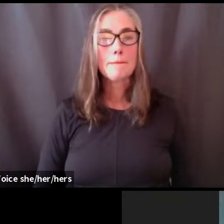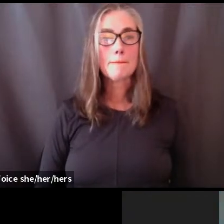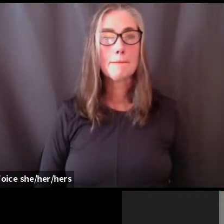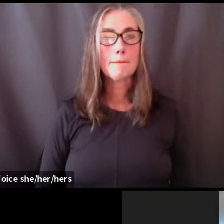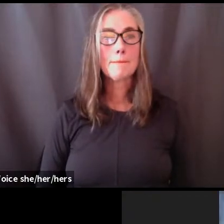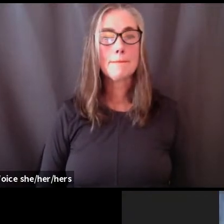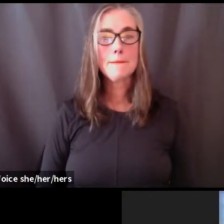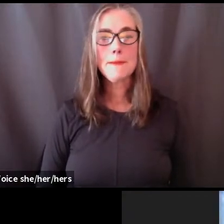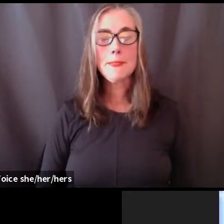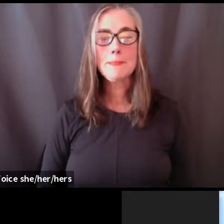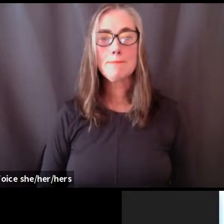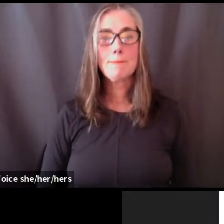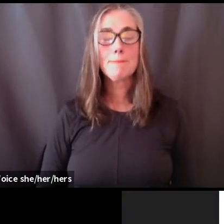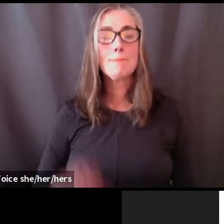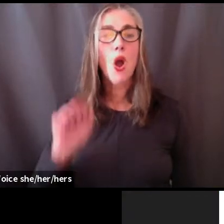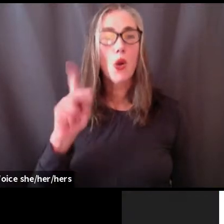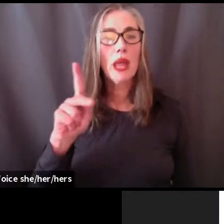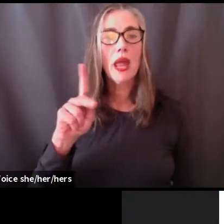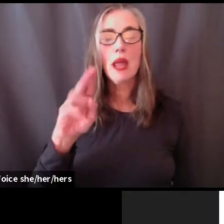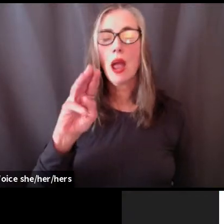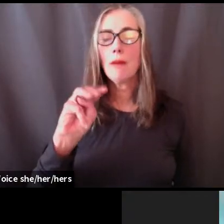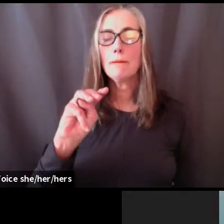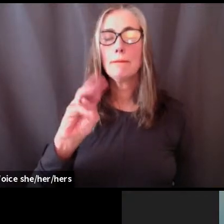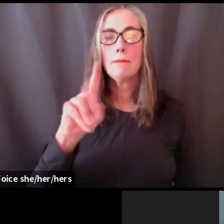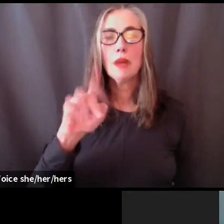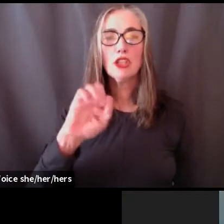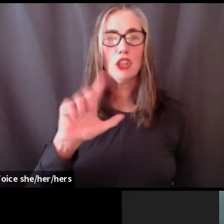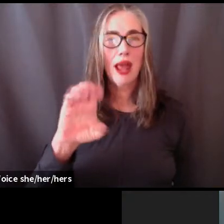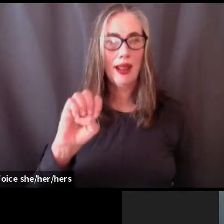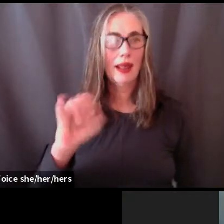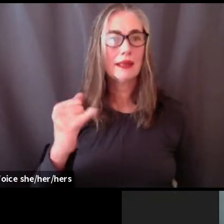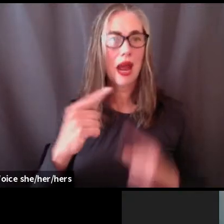Okay, you're unmuted, Michelle, as far as I can tell.